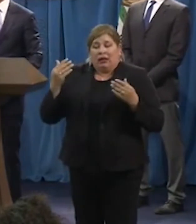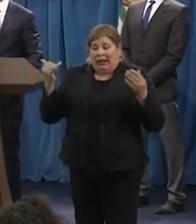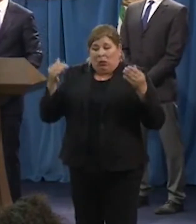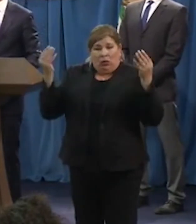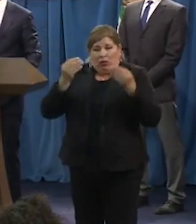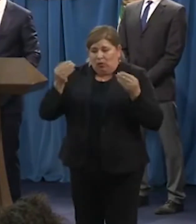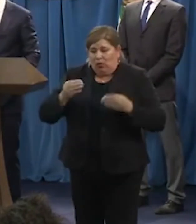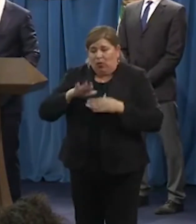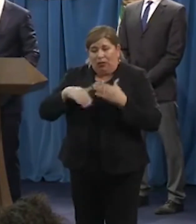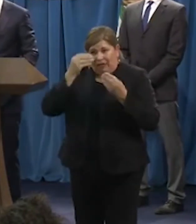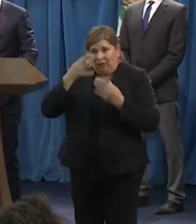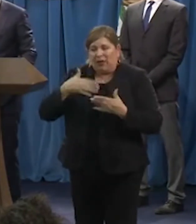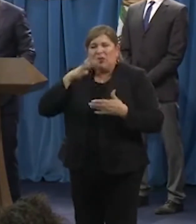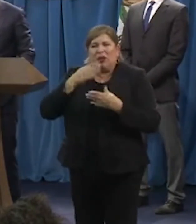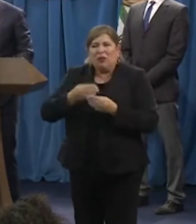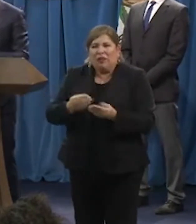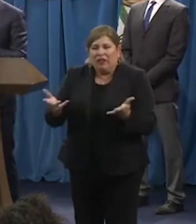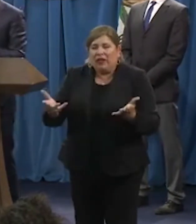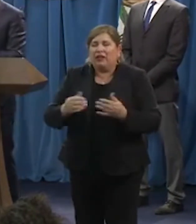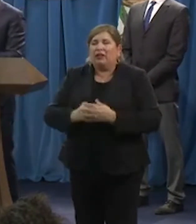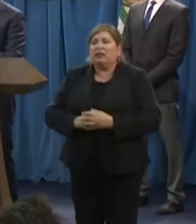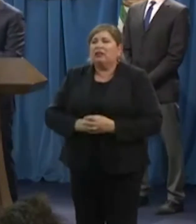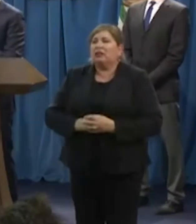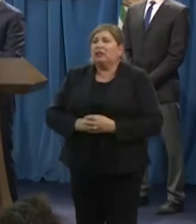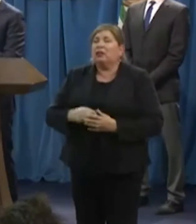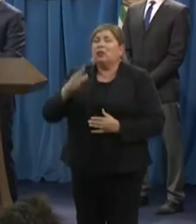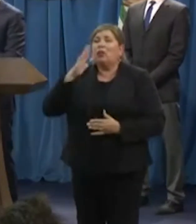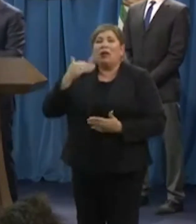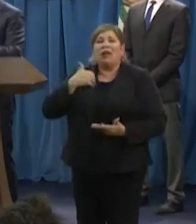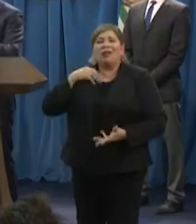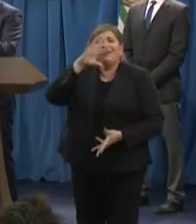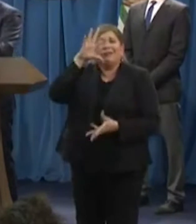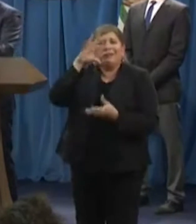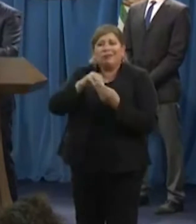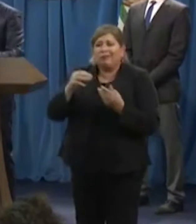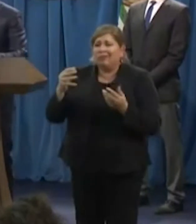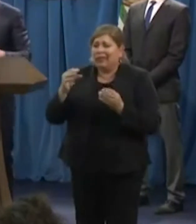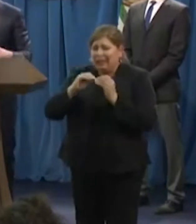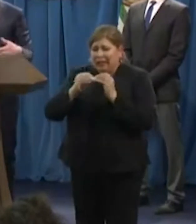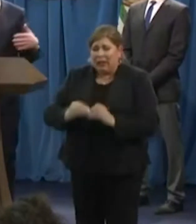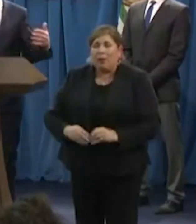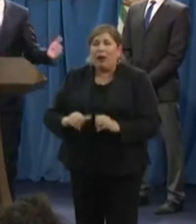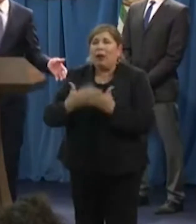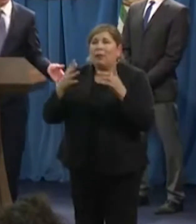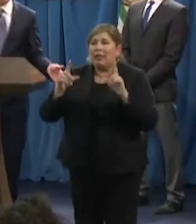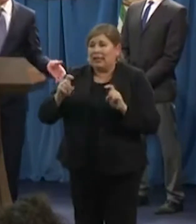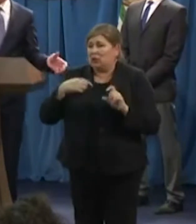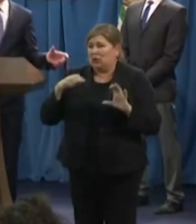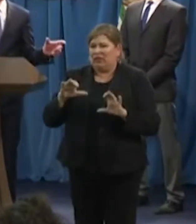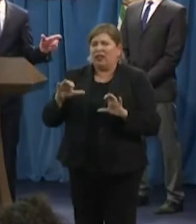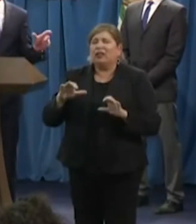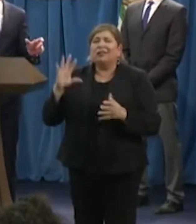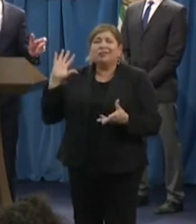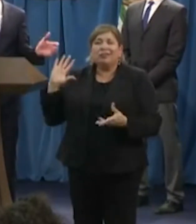information, is a aggregated number. I gave you the number of tests we've done to date in terms